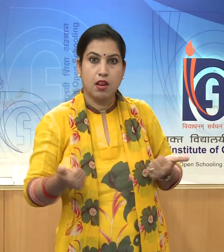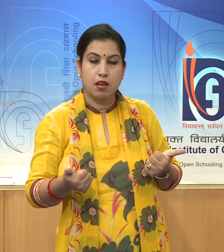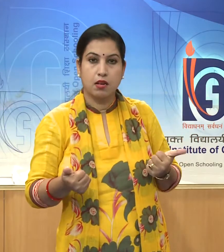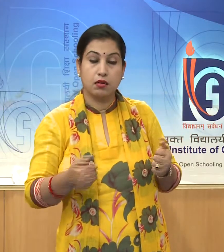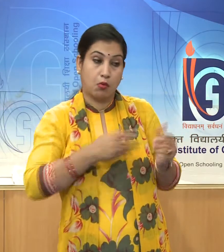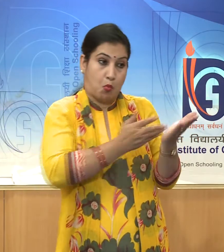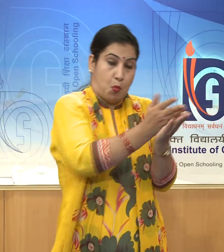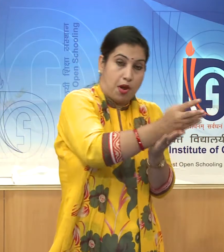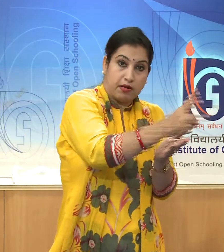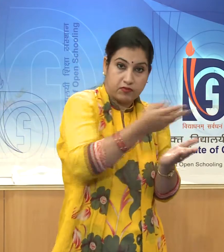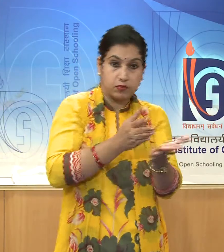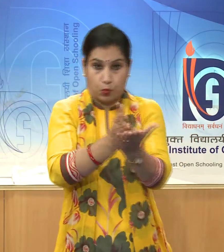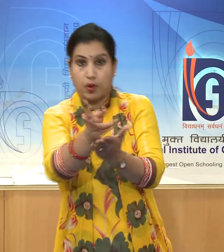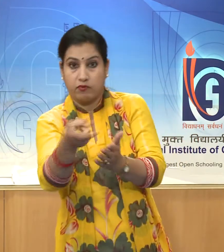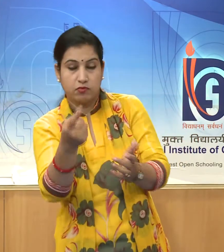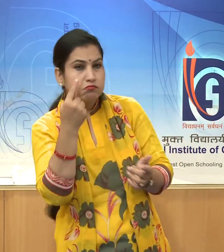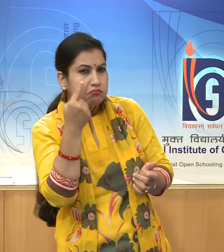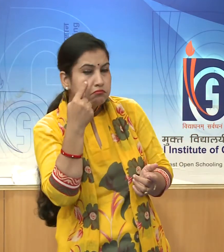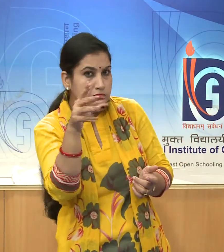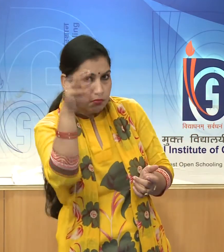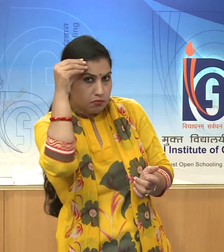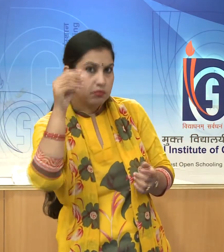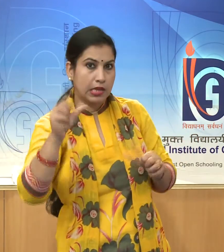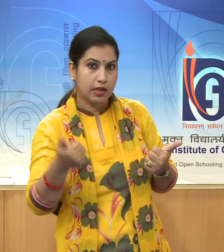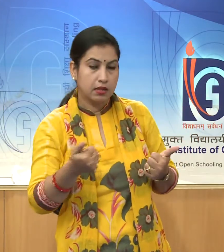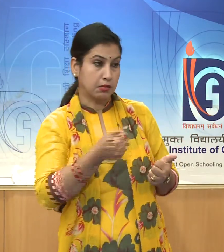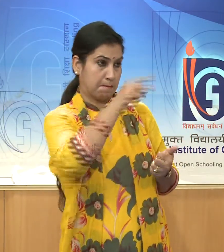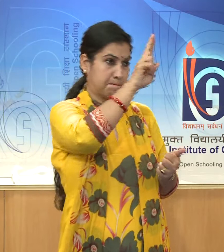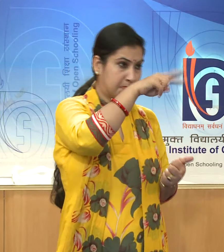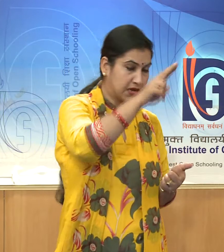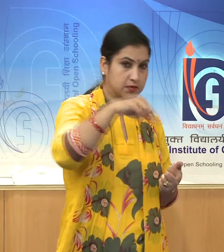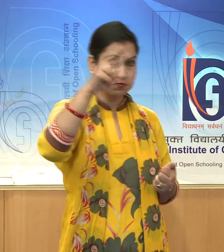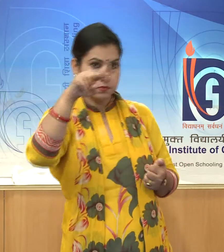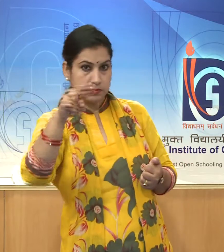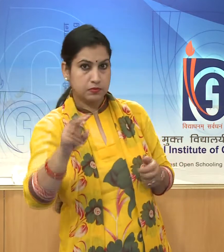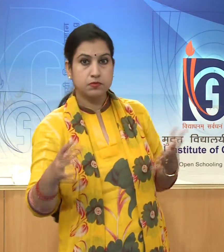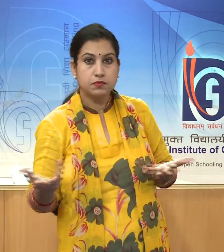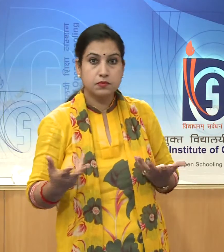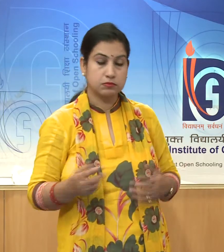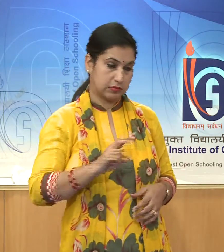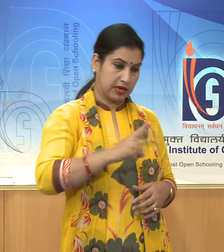stylistic approach of paintings done by